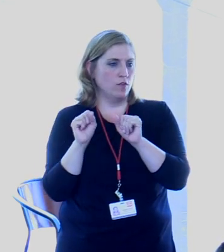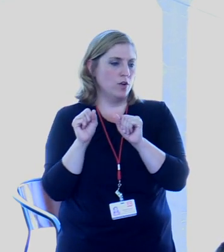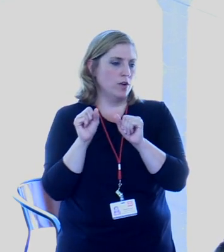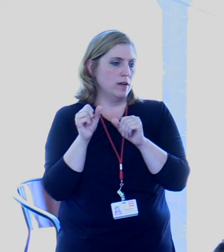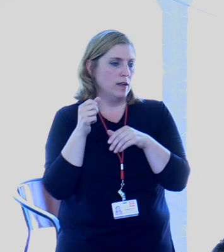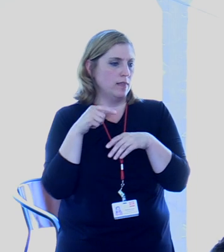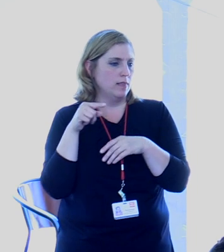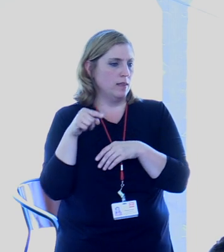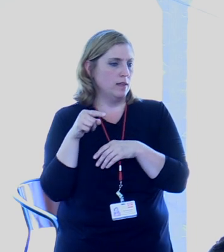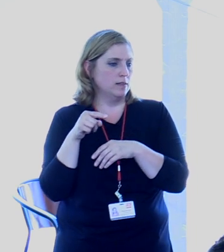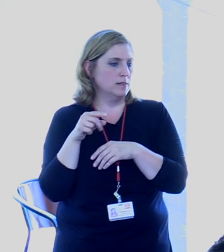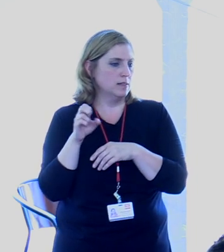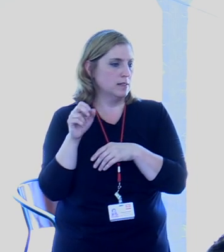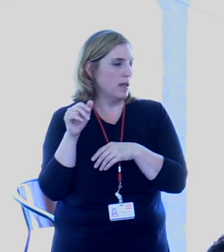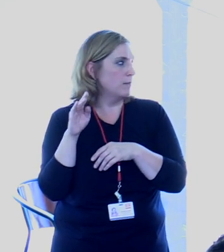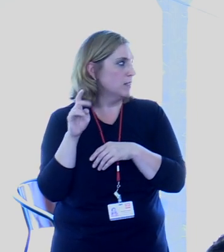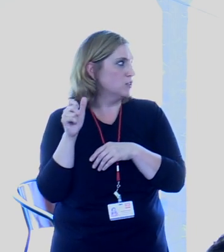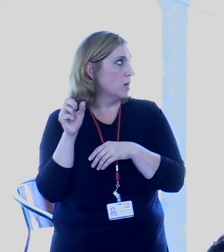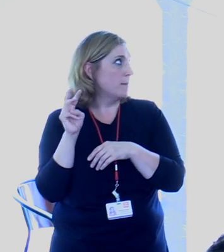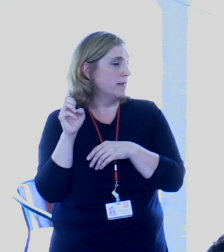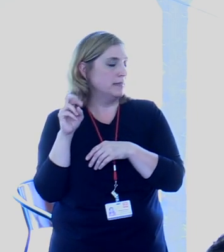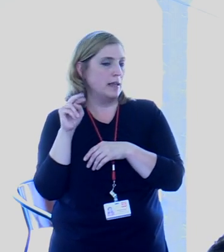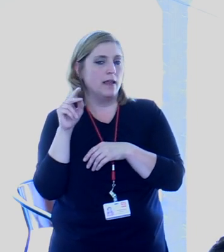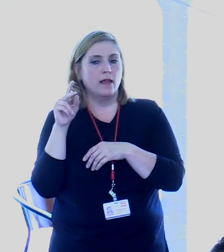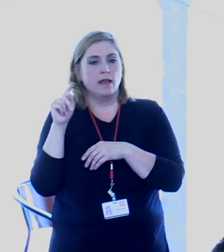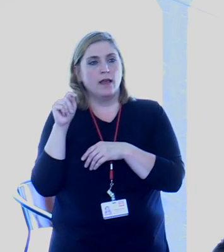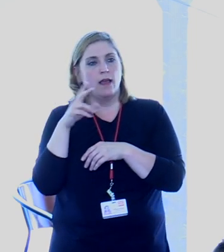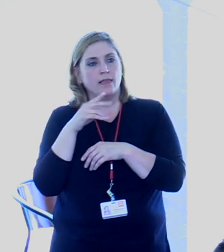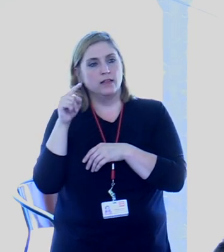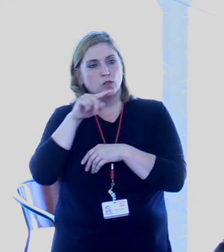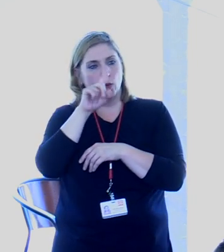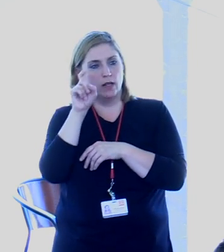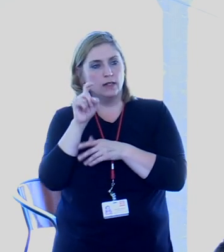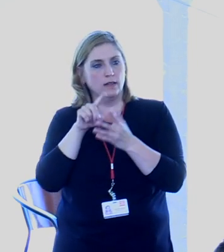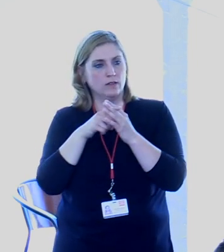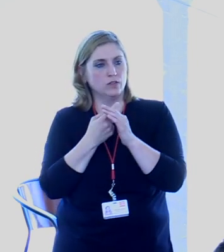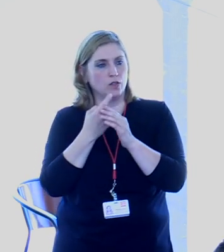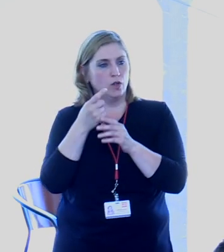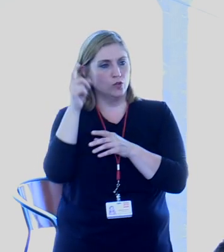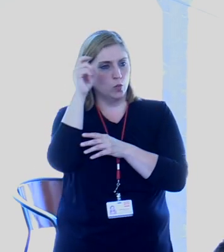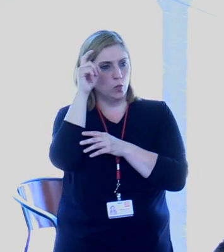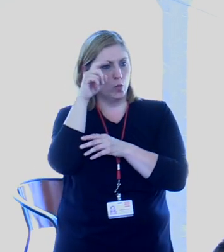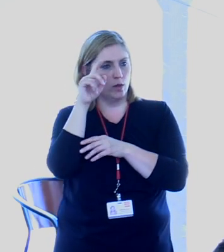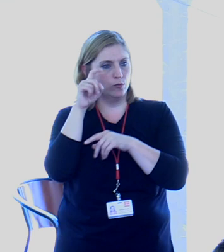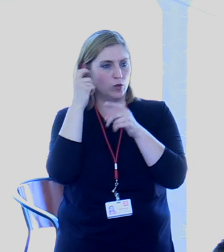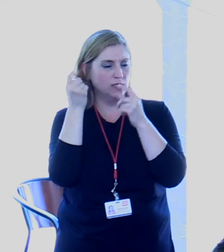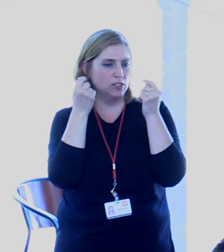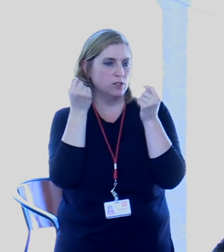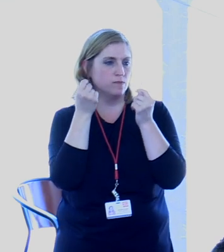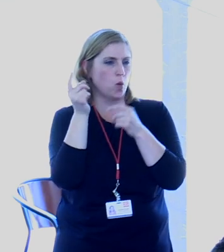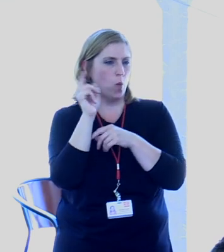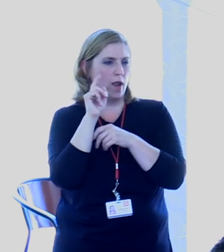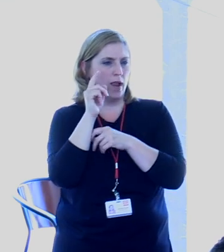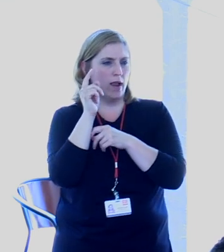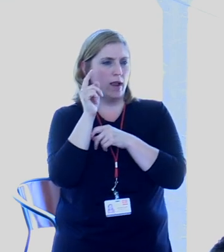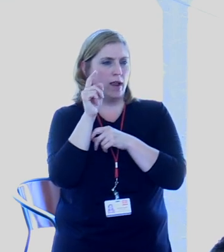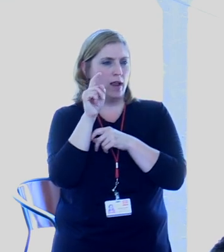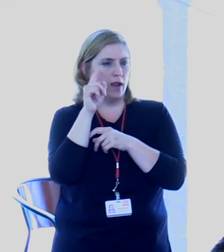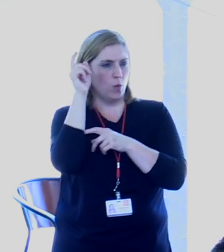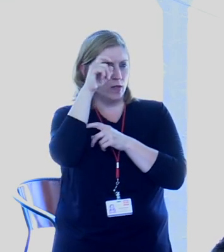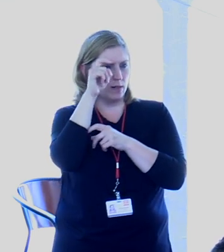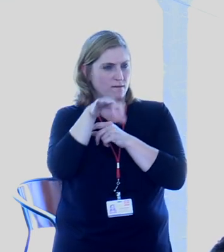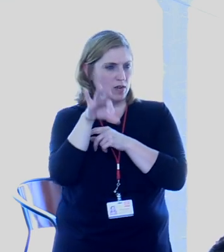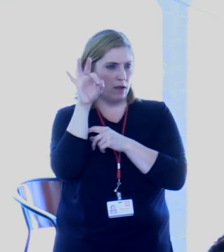psychiatric establishment, and it's a question that begins the wisdom tradition. Where is wisdom to be